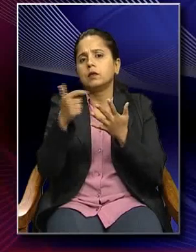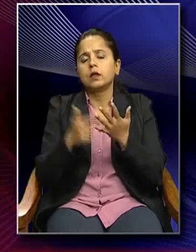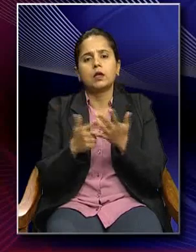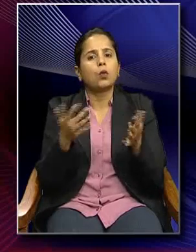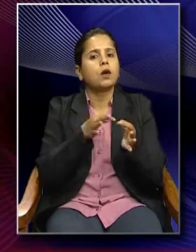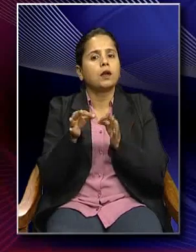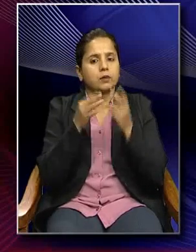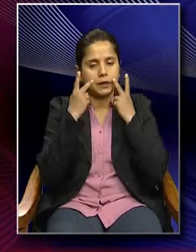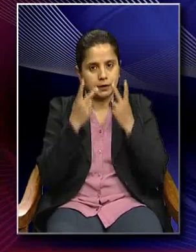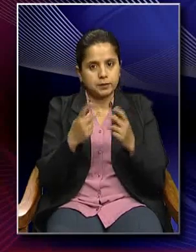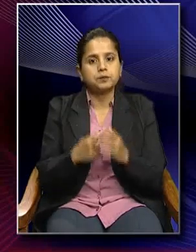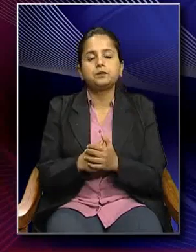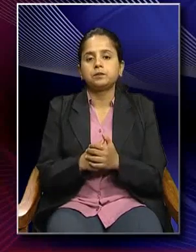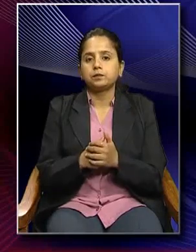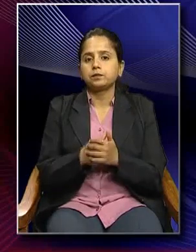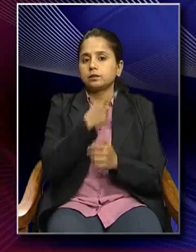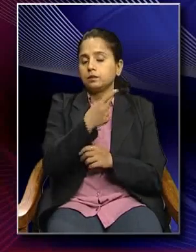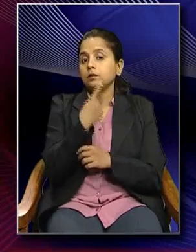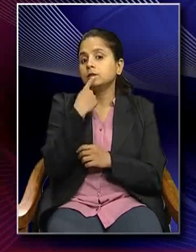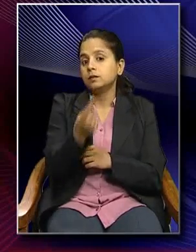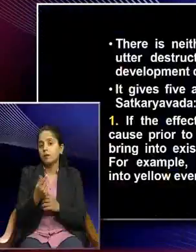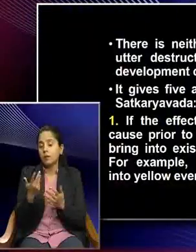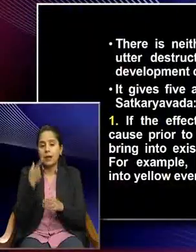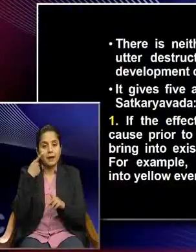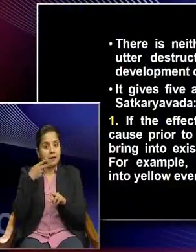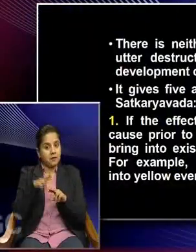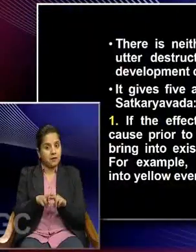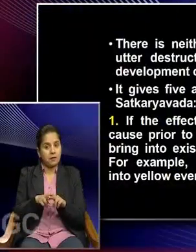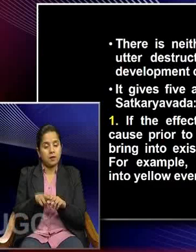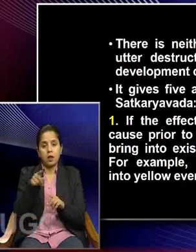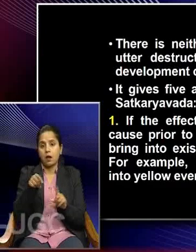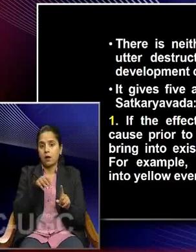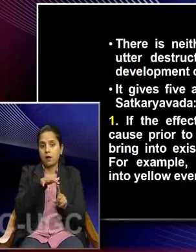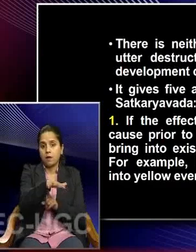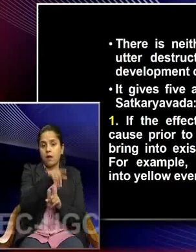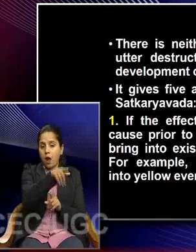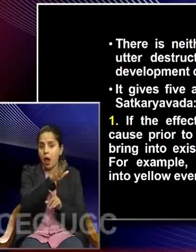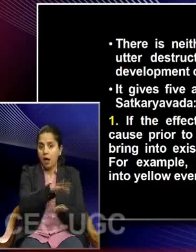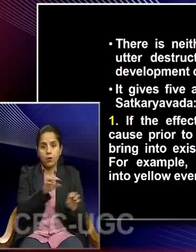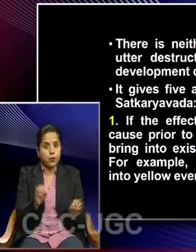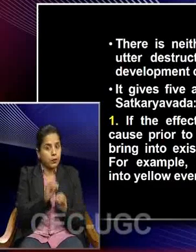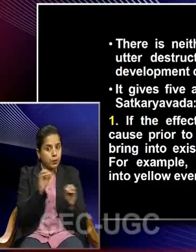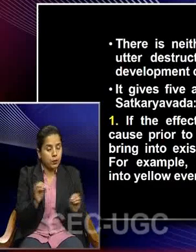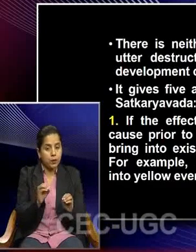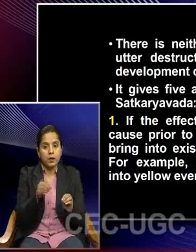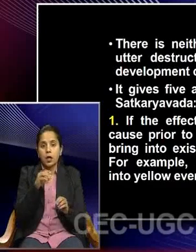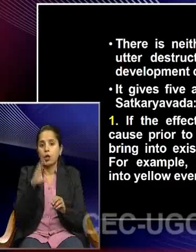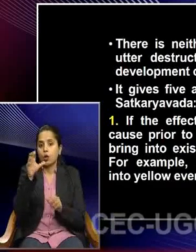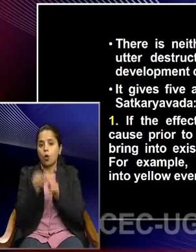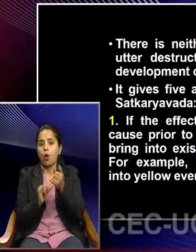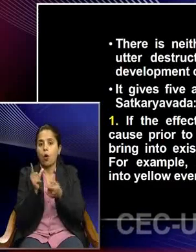arguments. So it says that if the effect does not exist in the